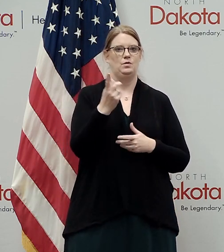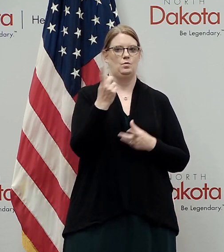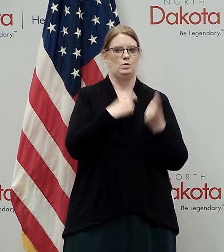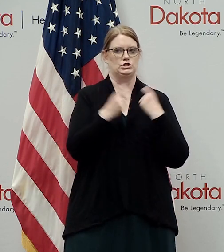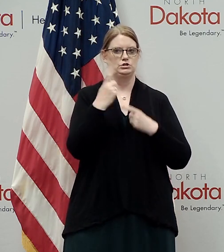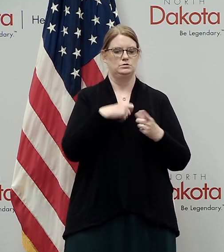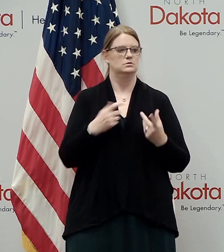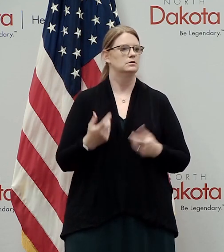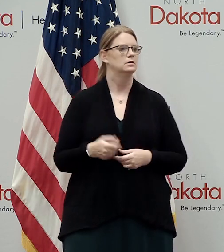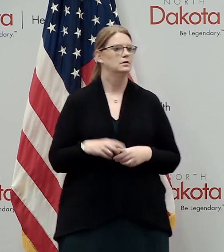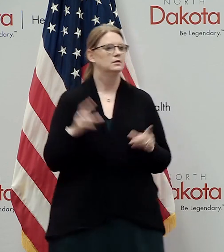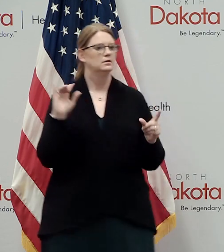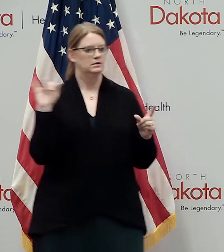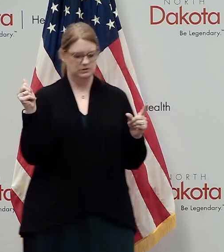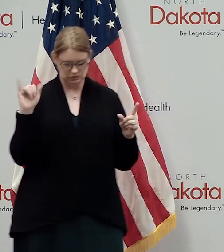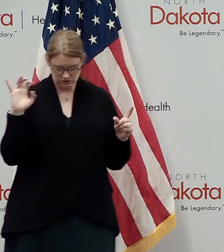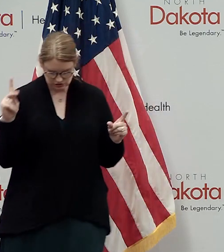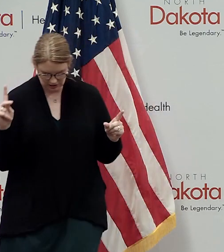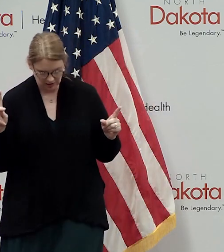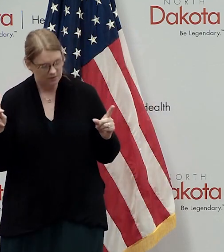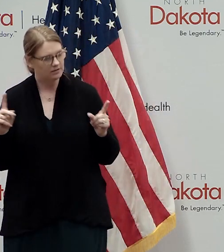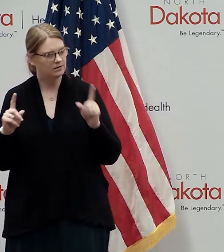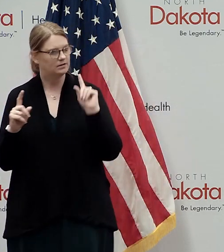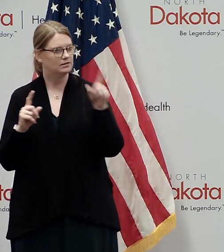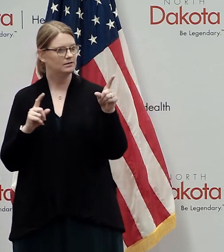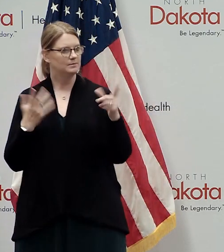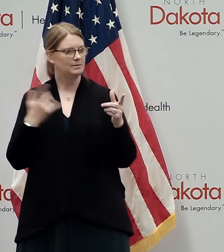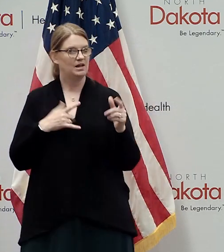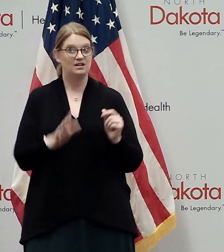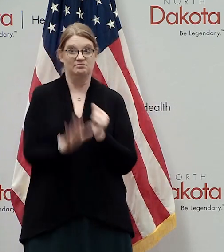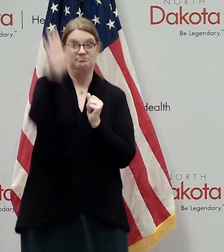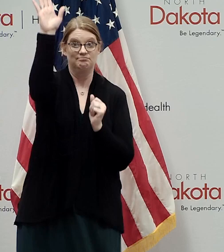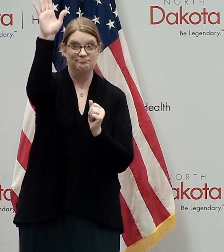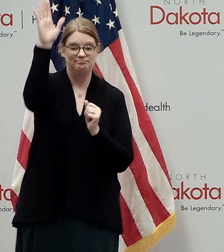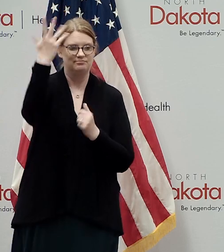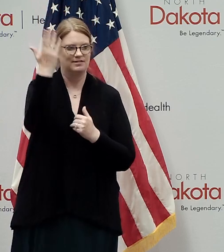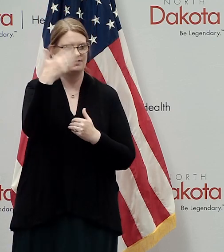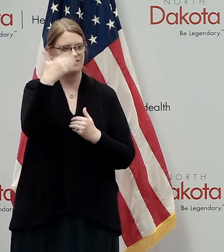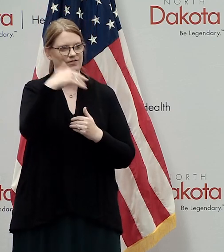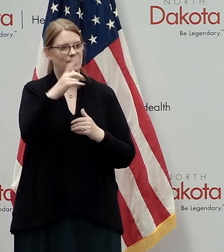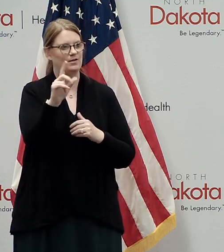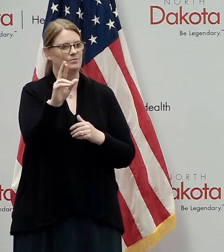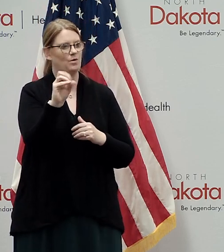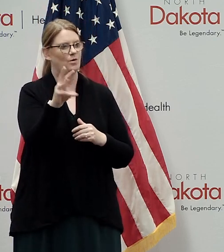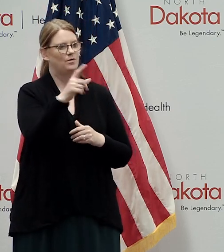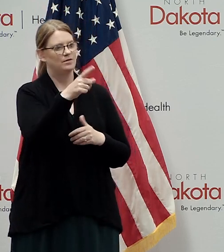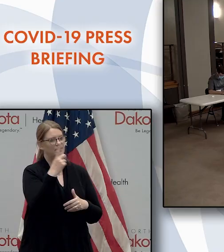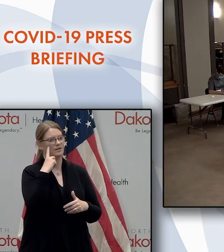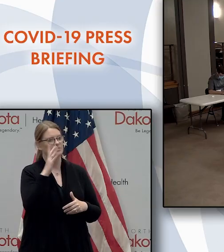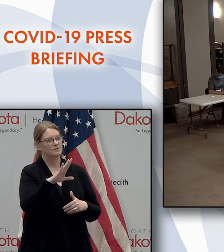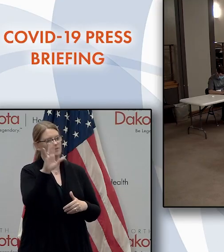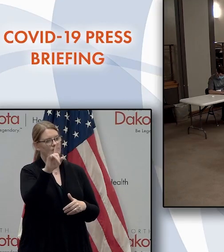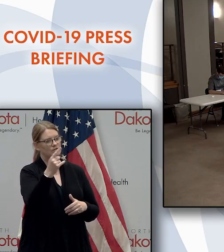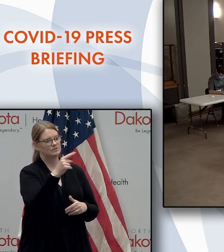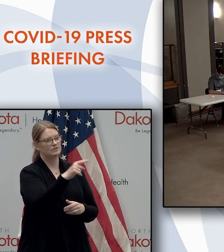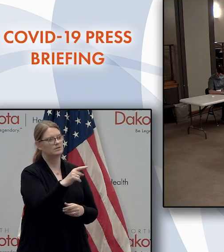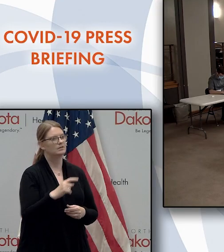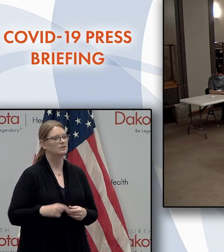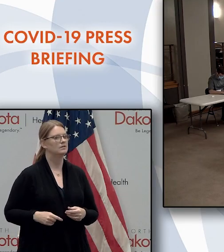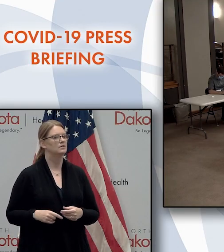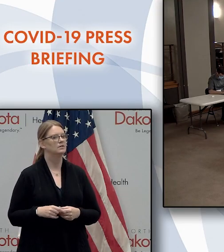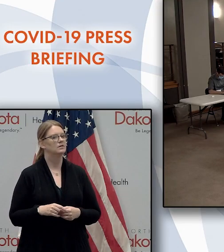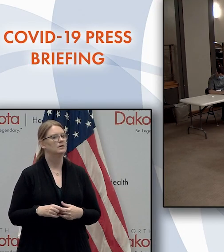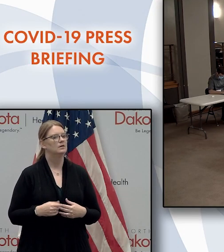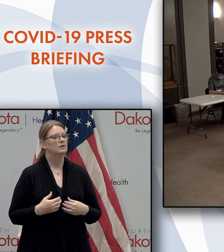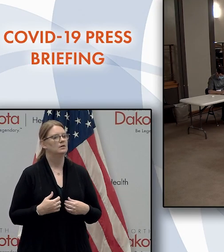questions. I think Jack maybe had the front row advantage, but I think your hand went up first. So what is the